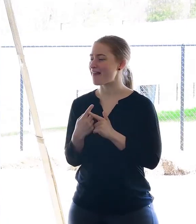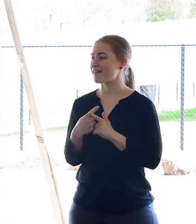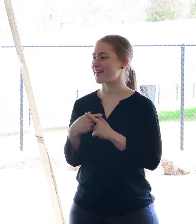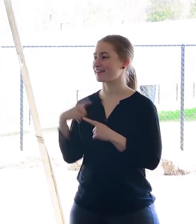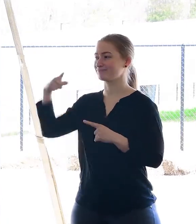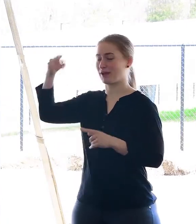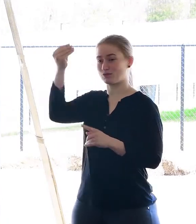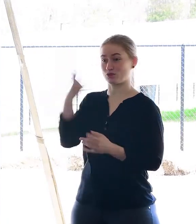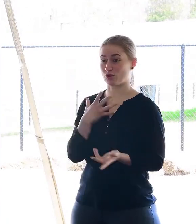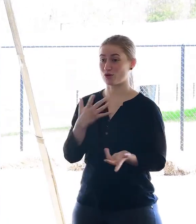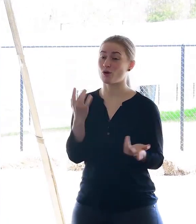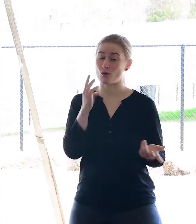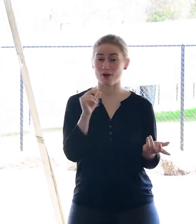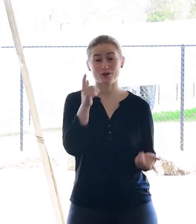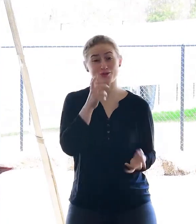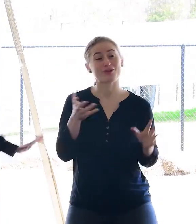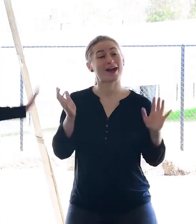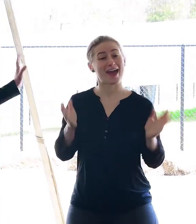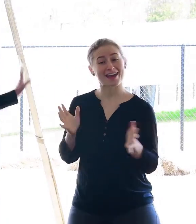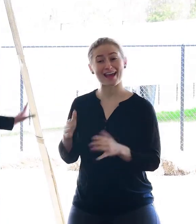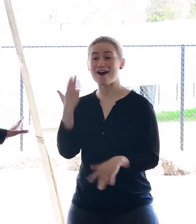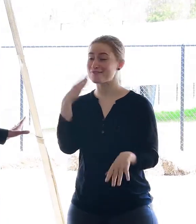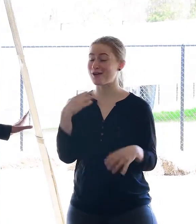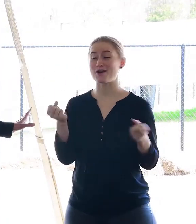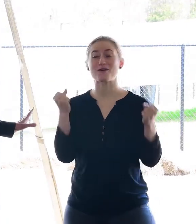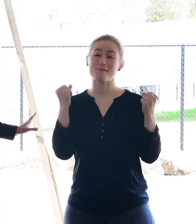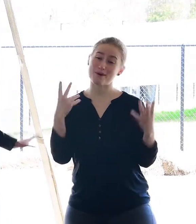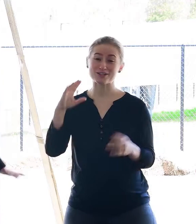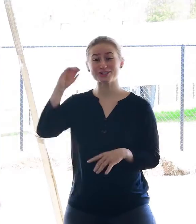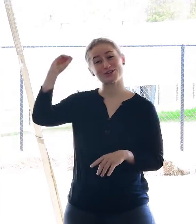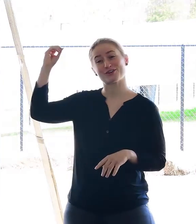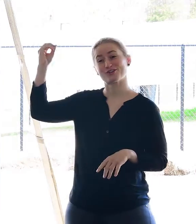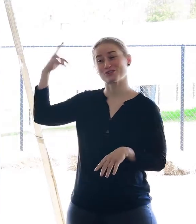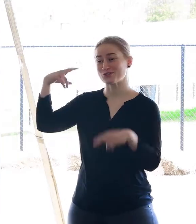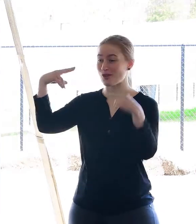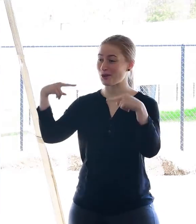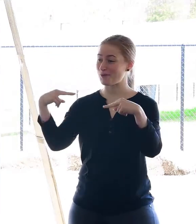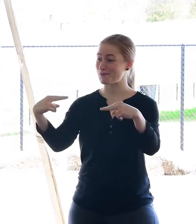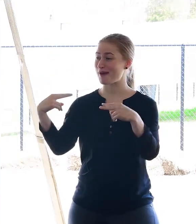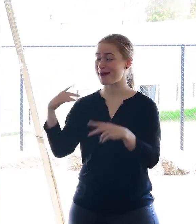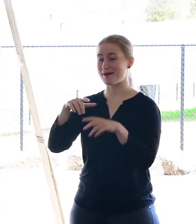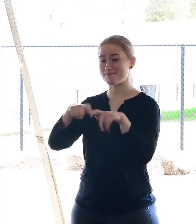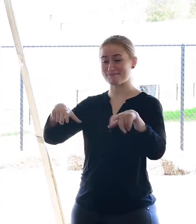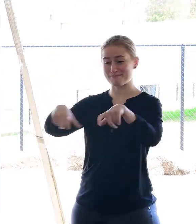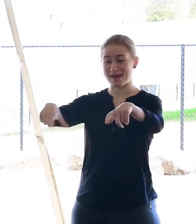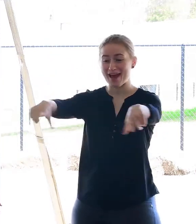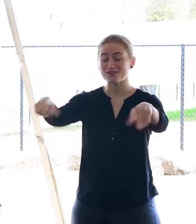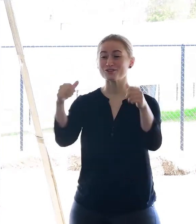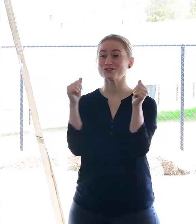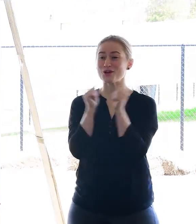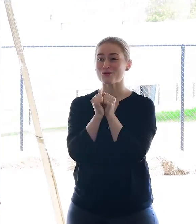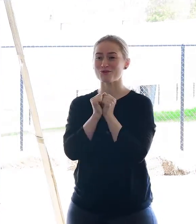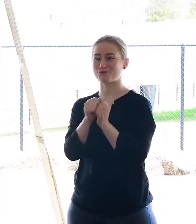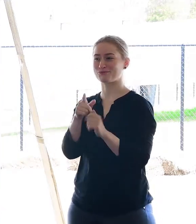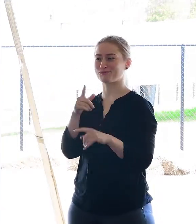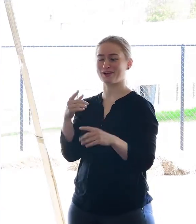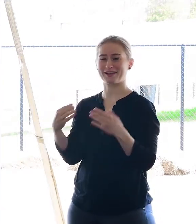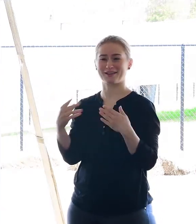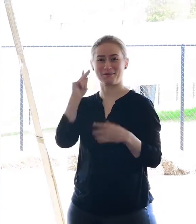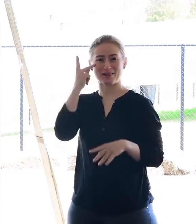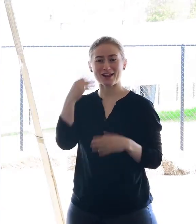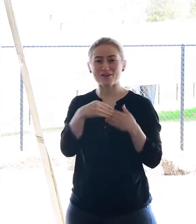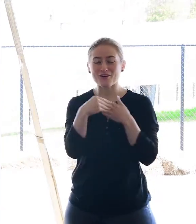well, basically you're gonna get to hang out in front of a bunch of solar panels with visionary political